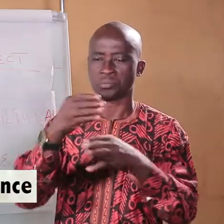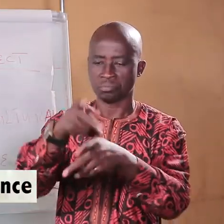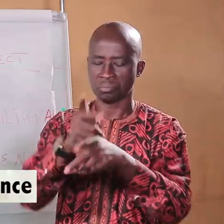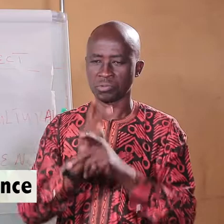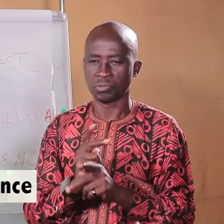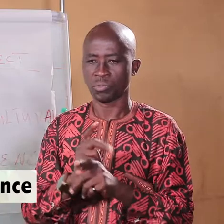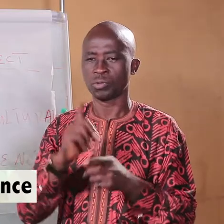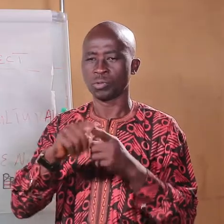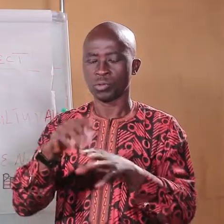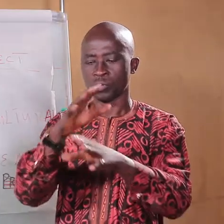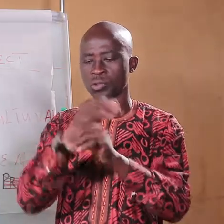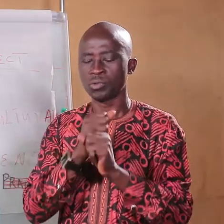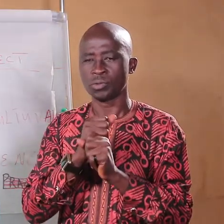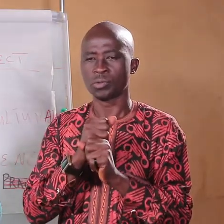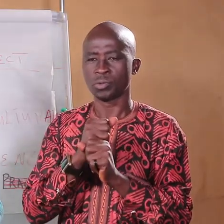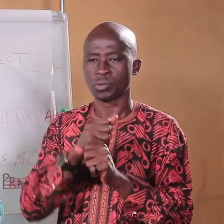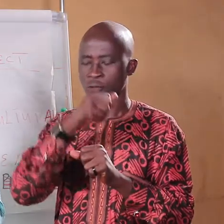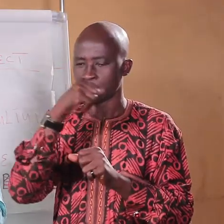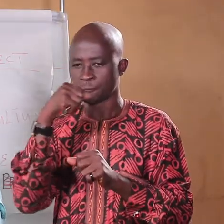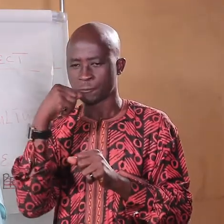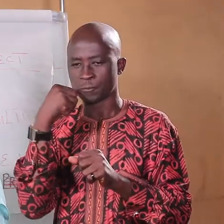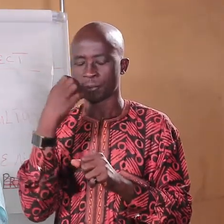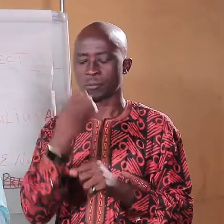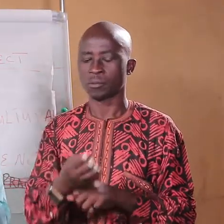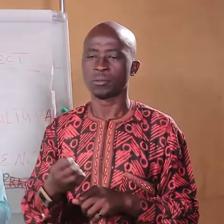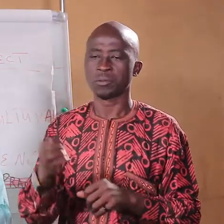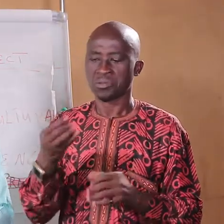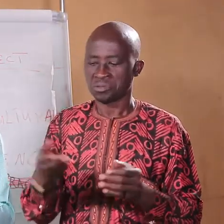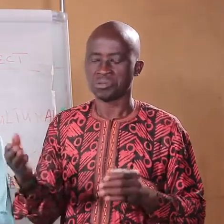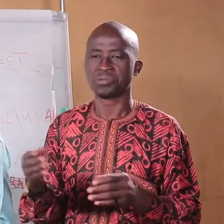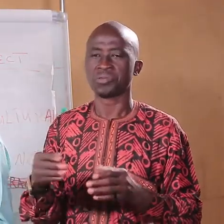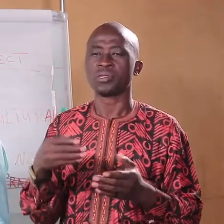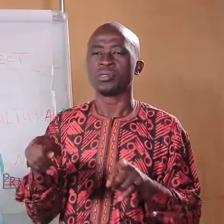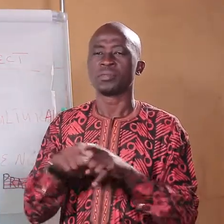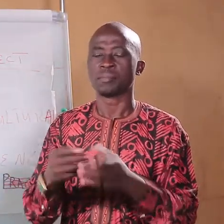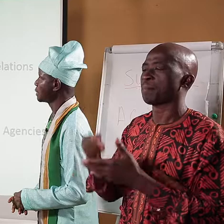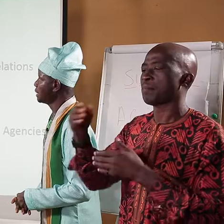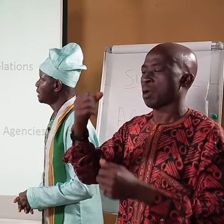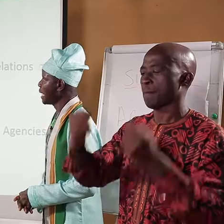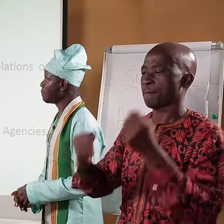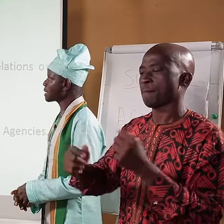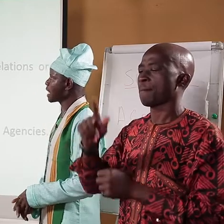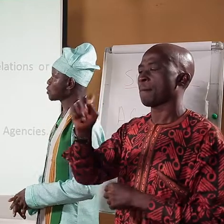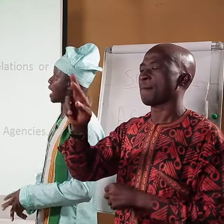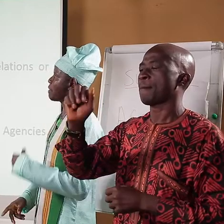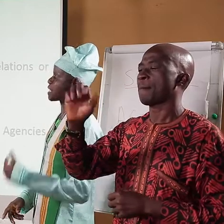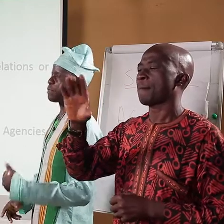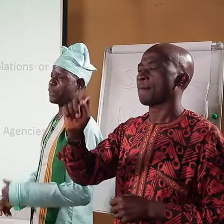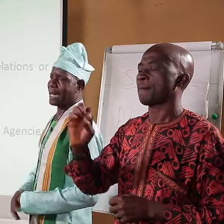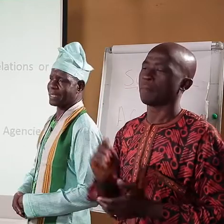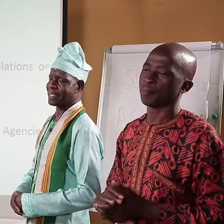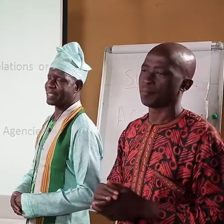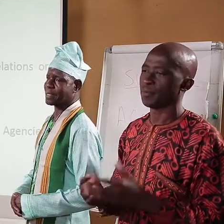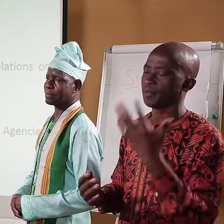loan to obtain agricultural input, like buying of a tractor. Then number 6, we have